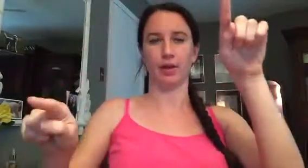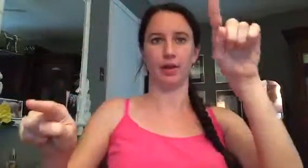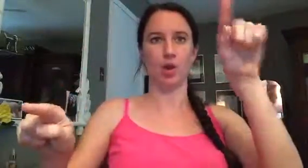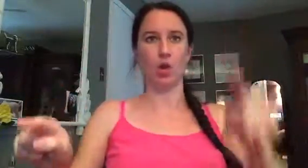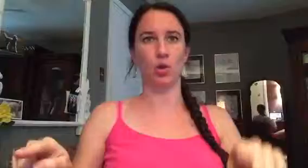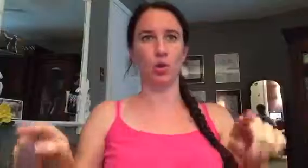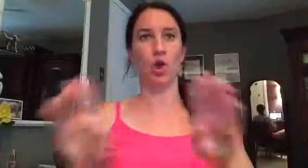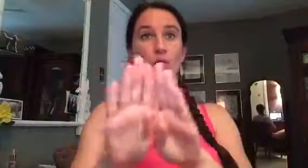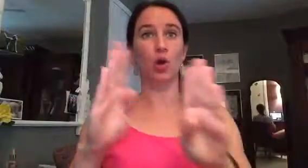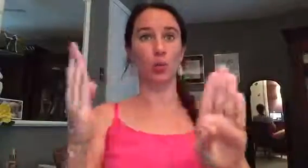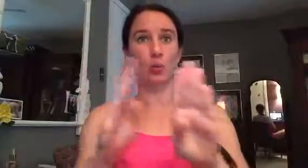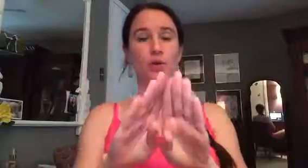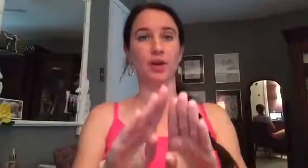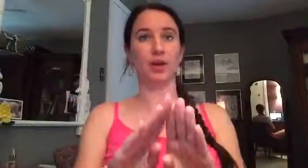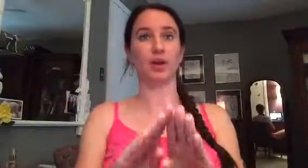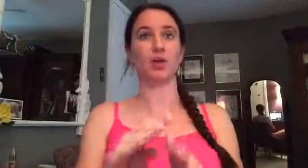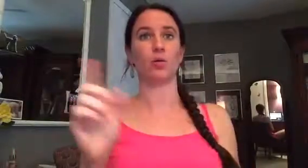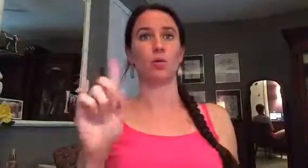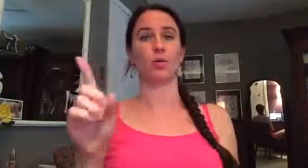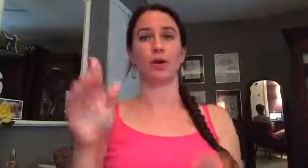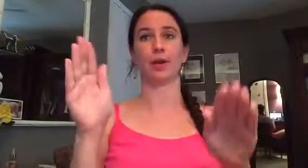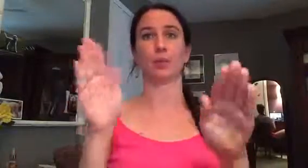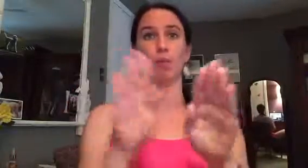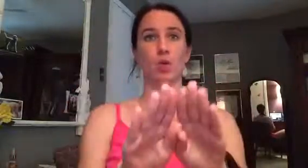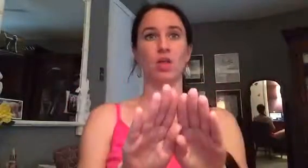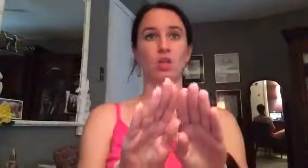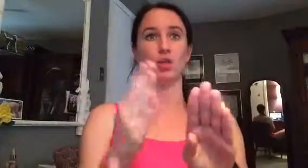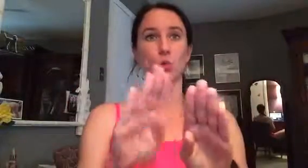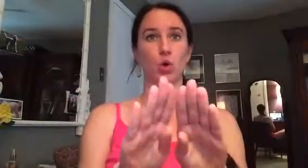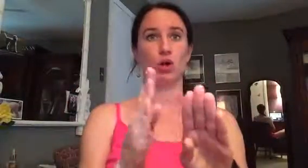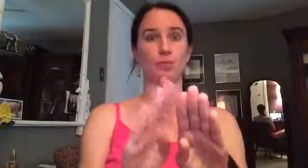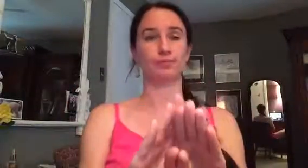Now, what do we need next?